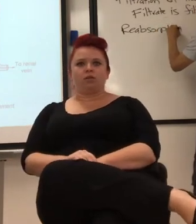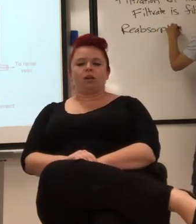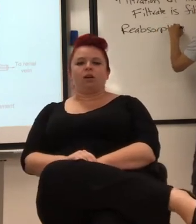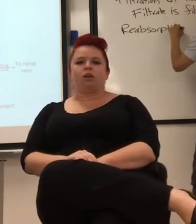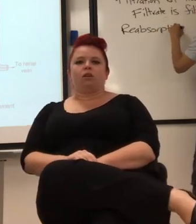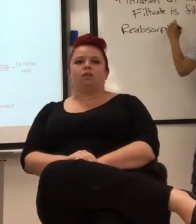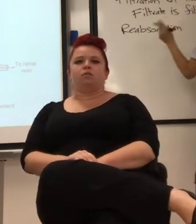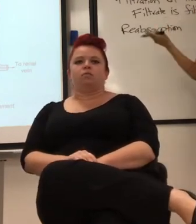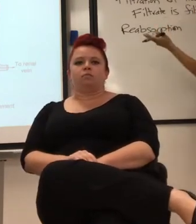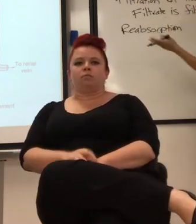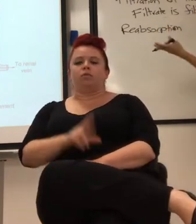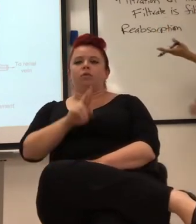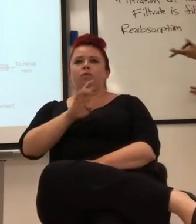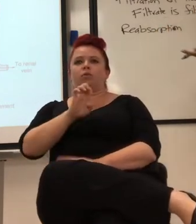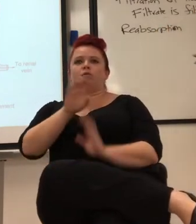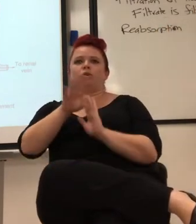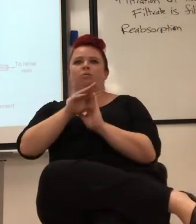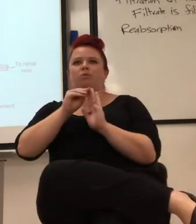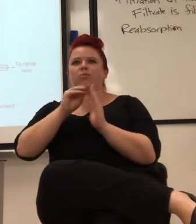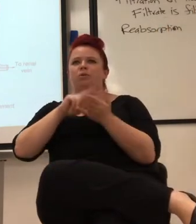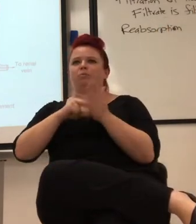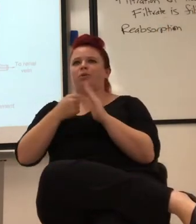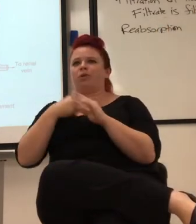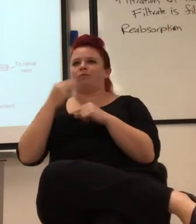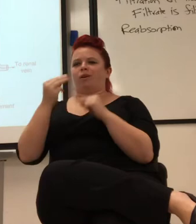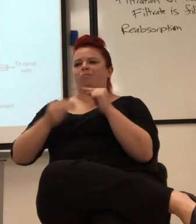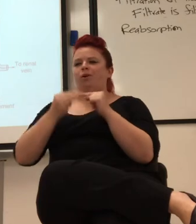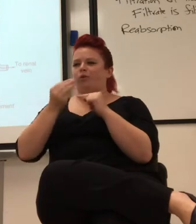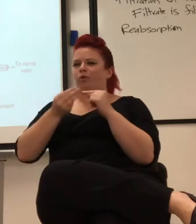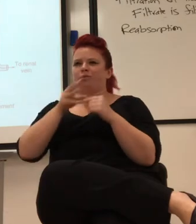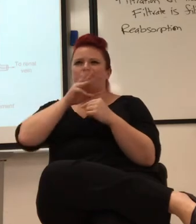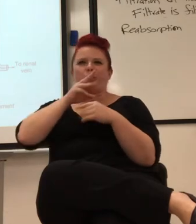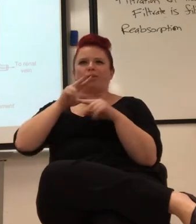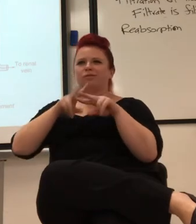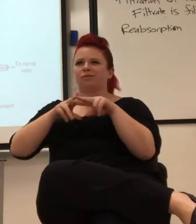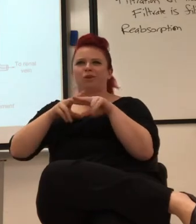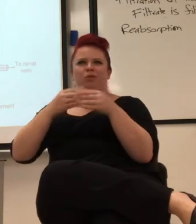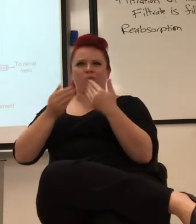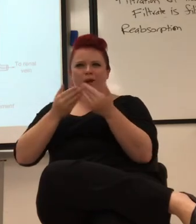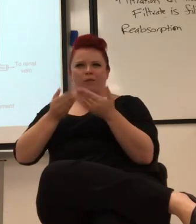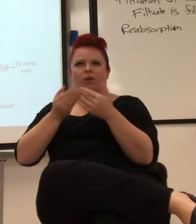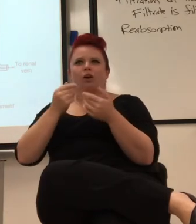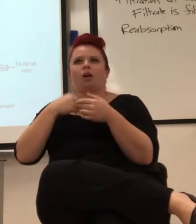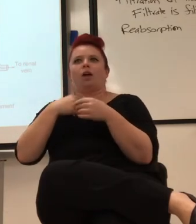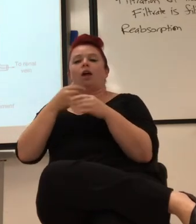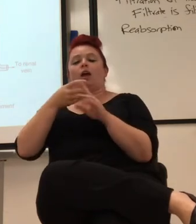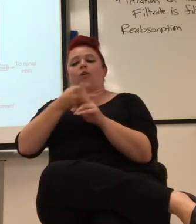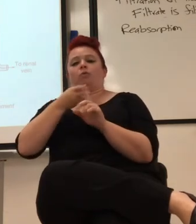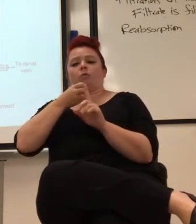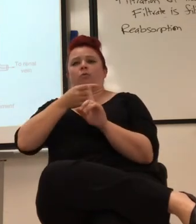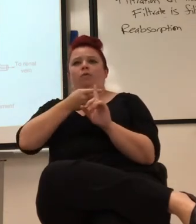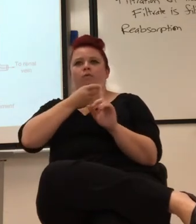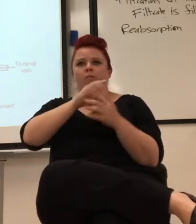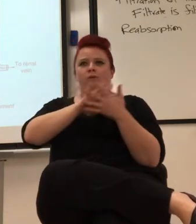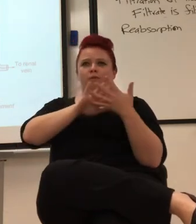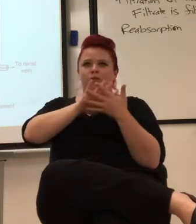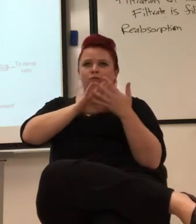is if you take a molecule, water, salt, whatever it is, you take it out of the filtrate, you put it into the